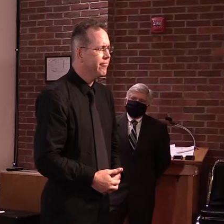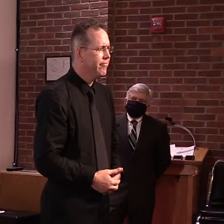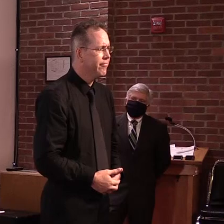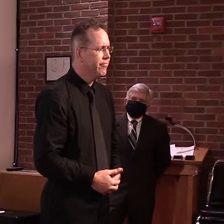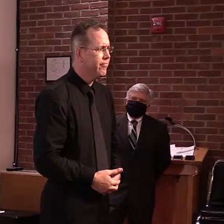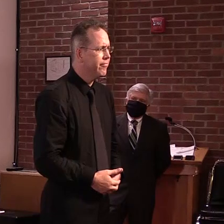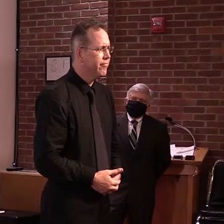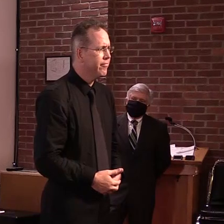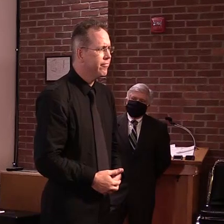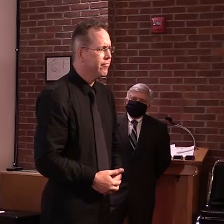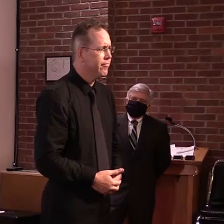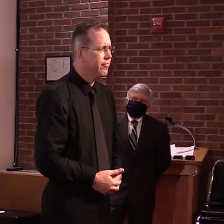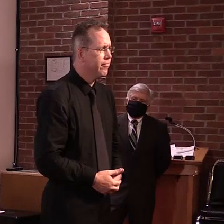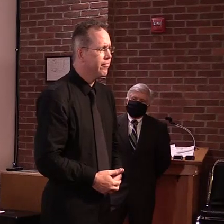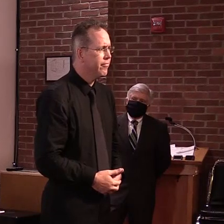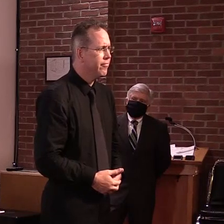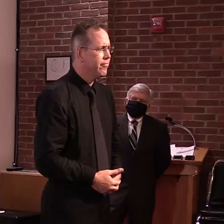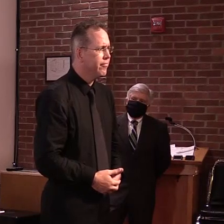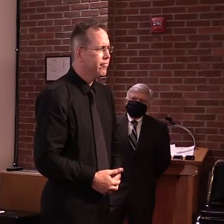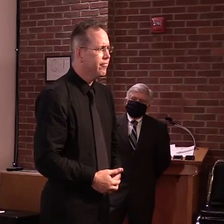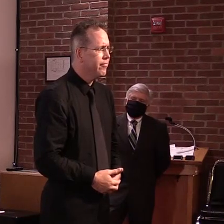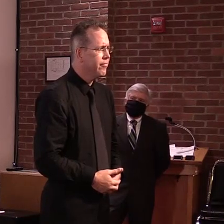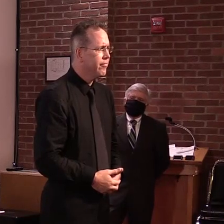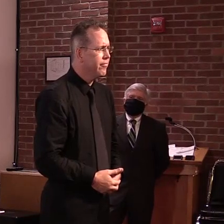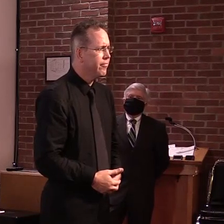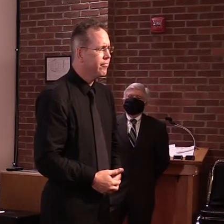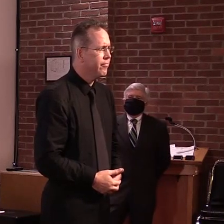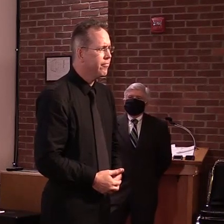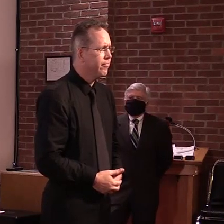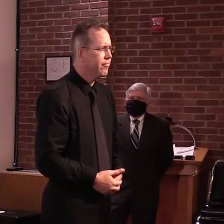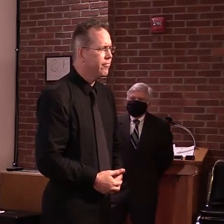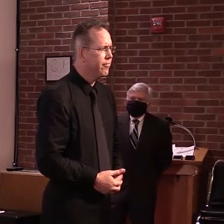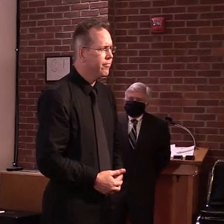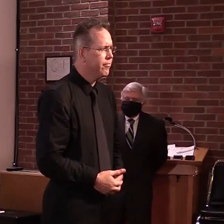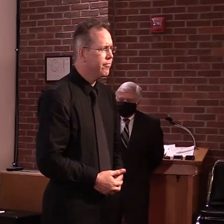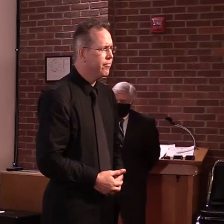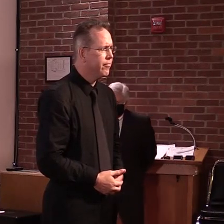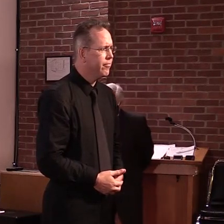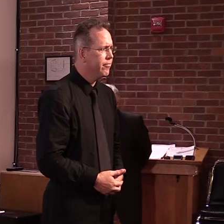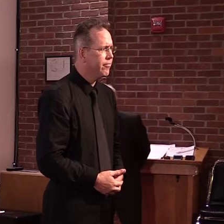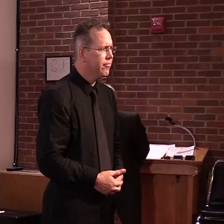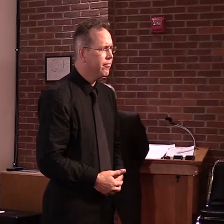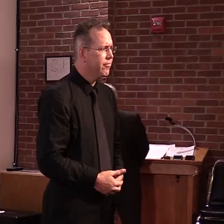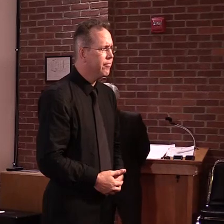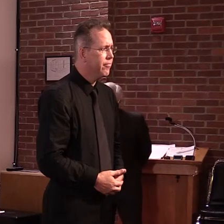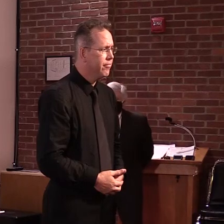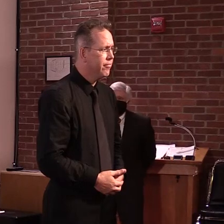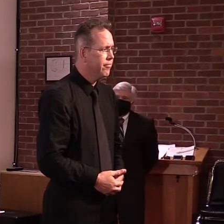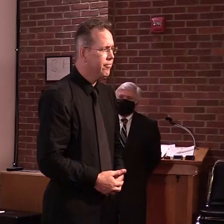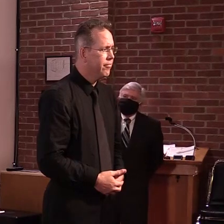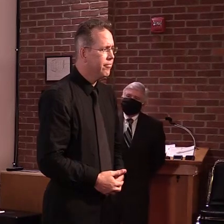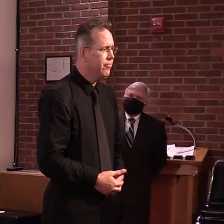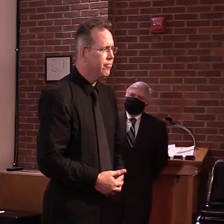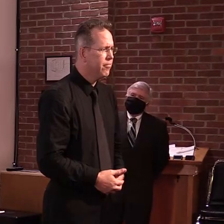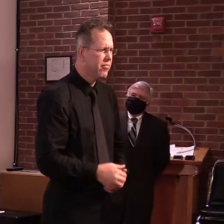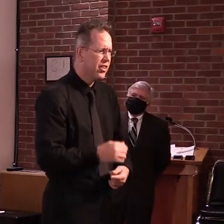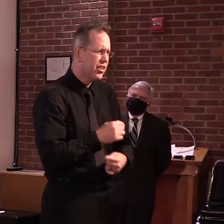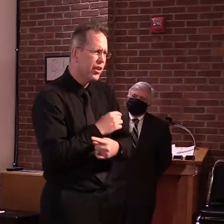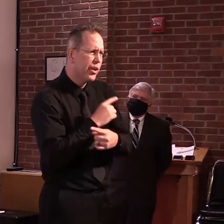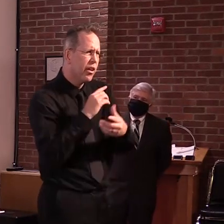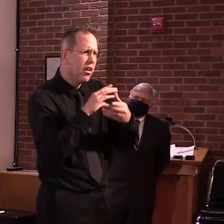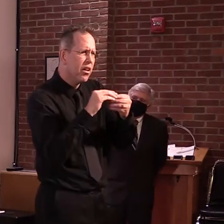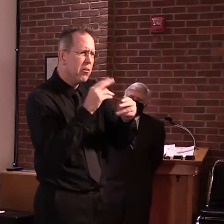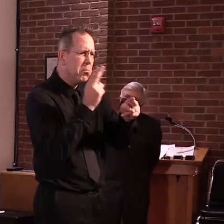2 to 3 months? My hope would be that based on the data and the science, as I continue to say, that we base all our